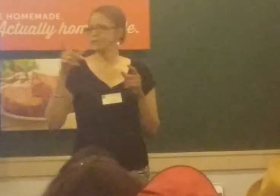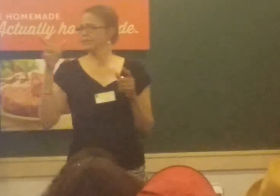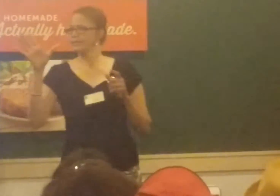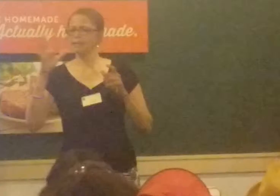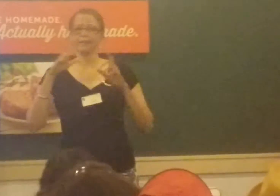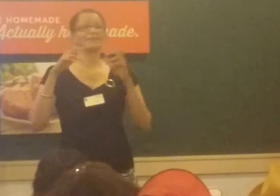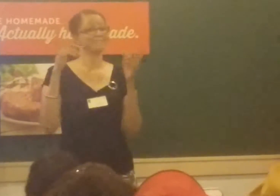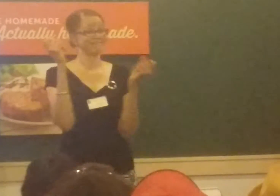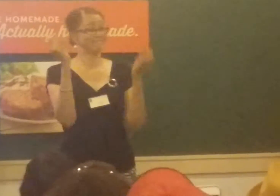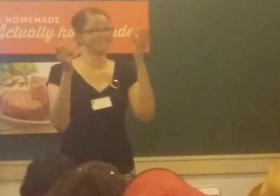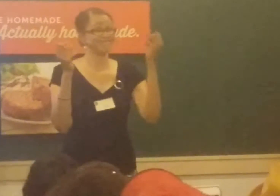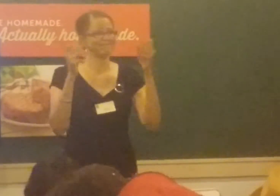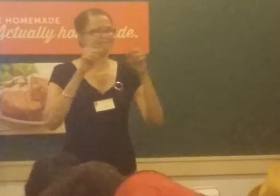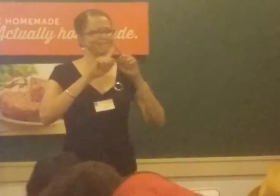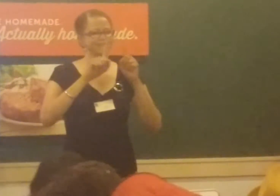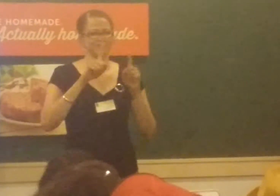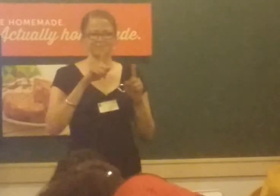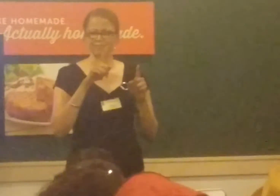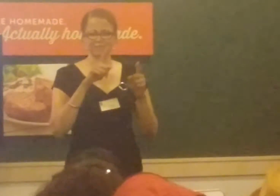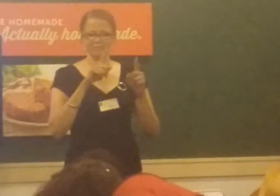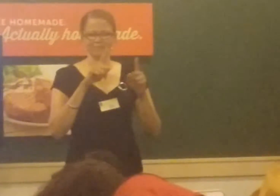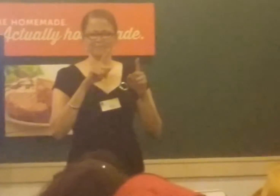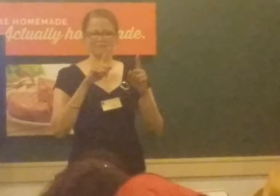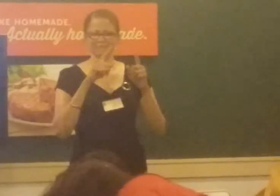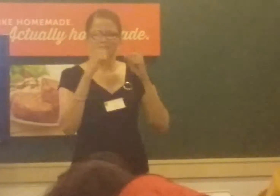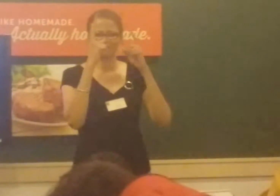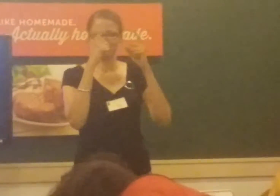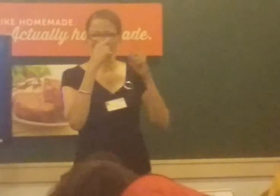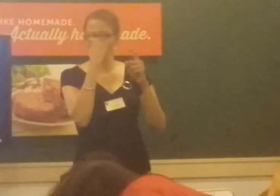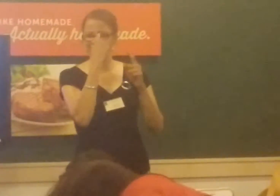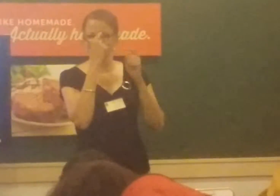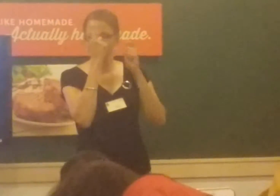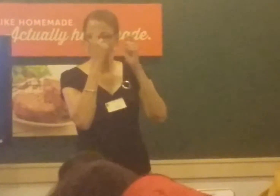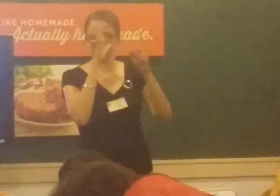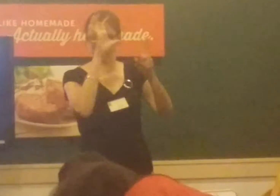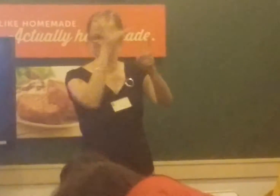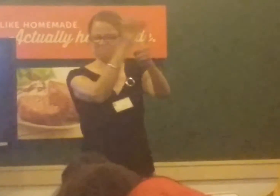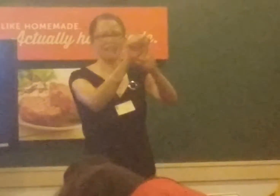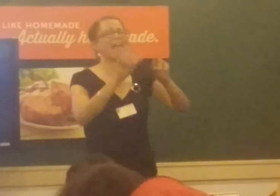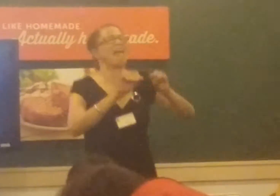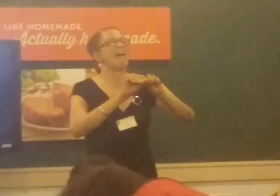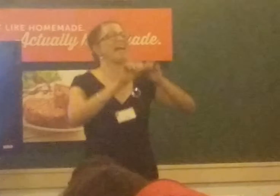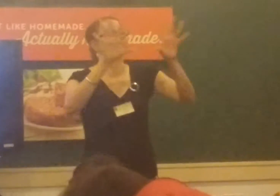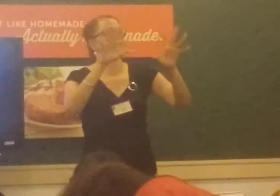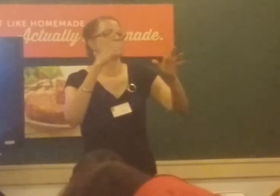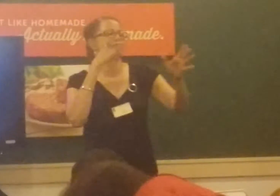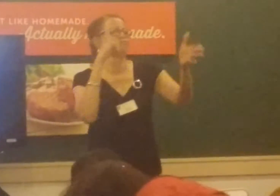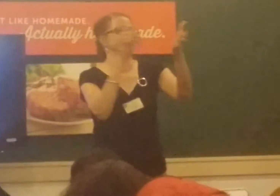while they're signing, but you can see something is off and you can catch that. It's